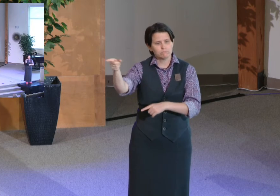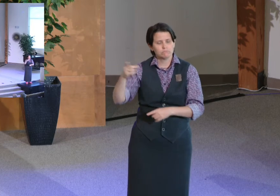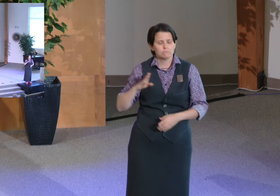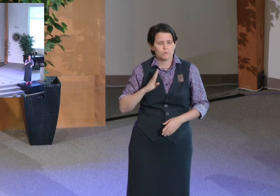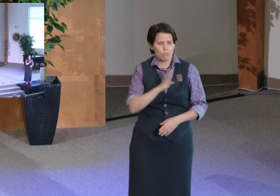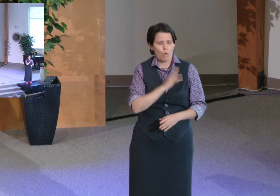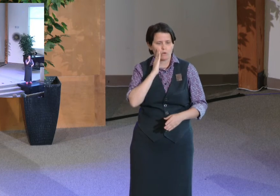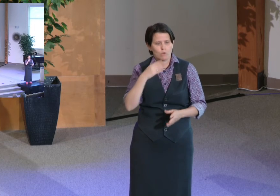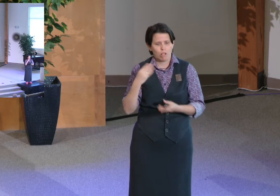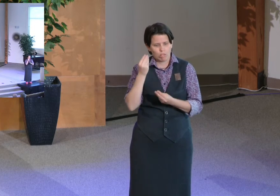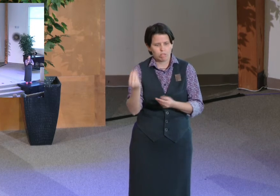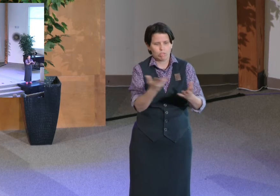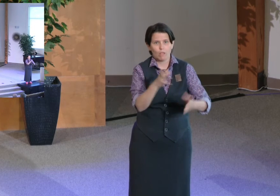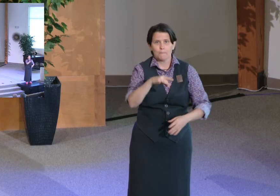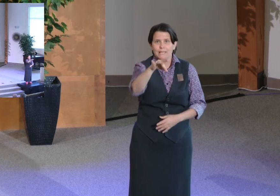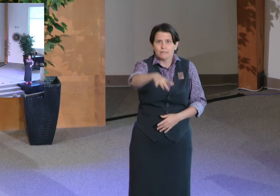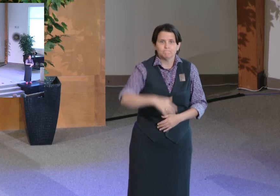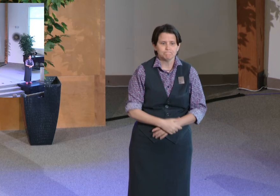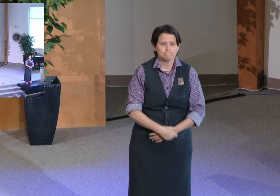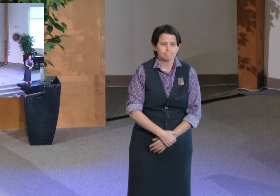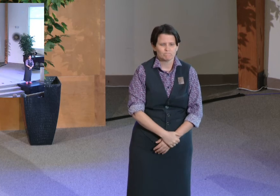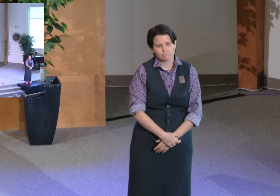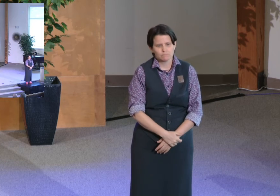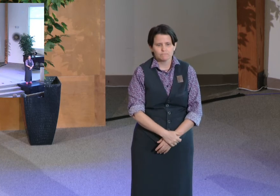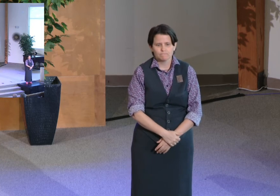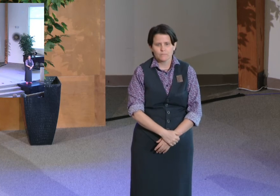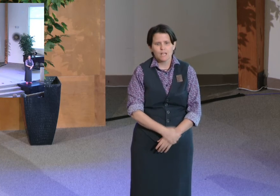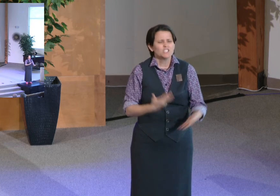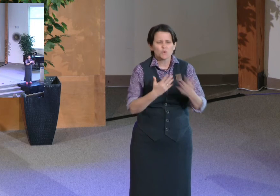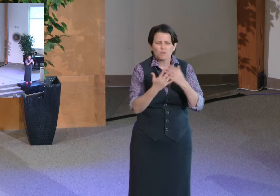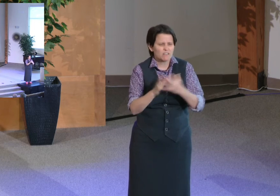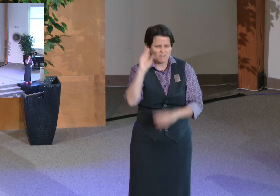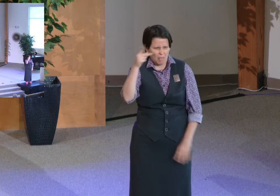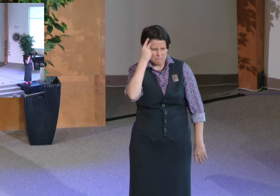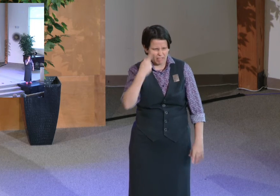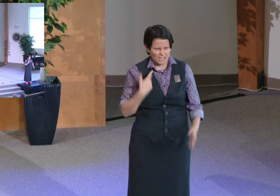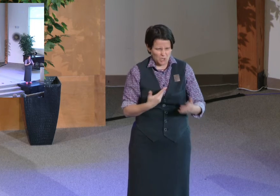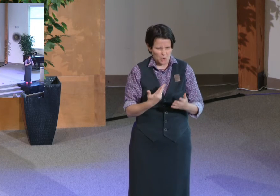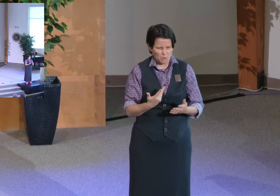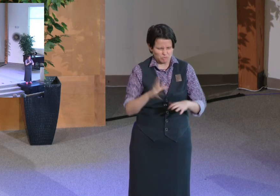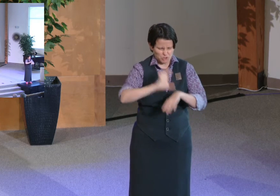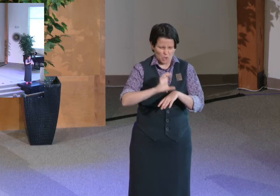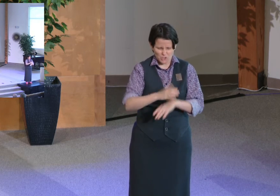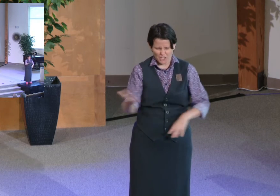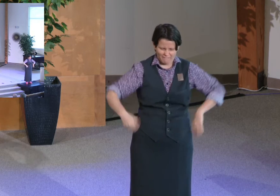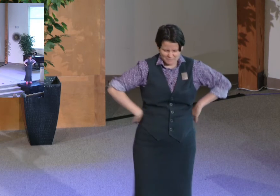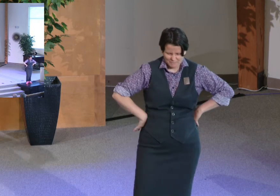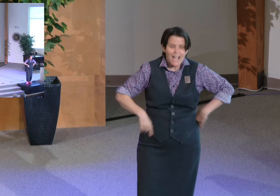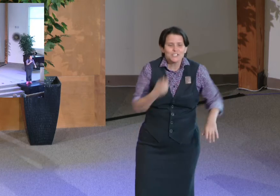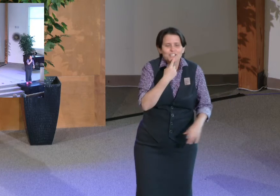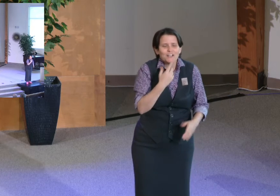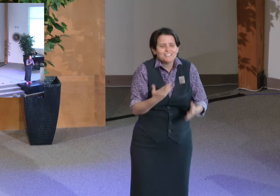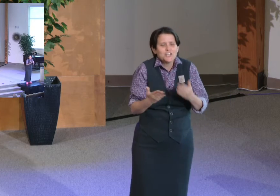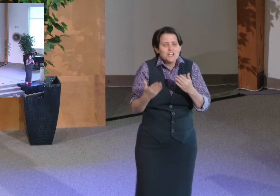don't like political governance, church stuff. I don't really like it either, I'll be honest. Just come